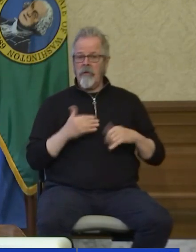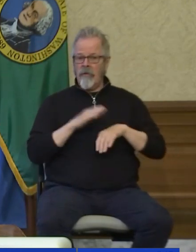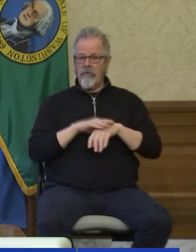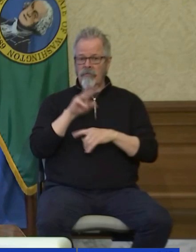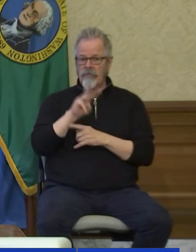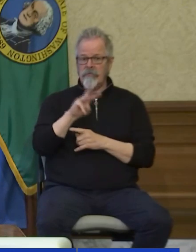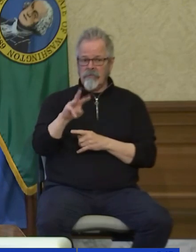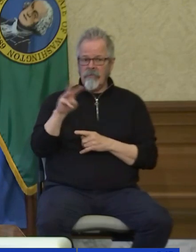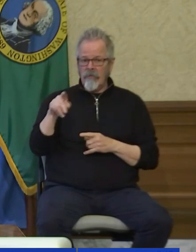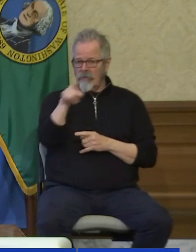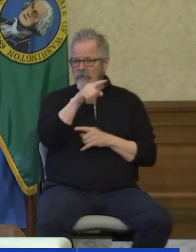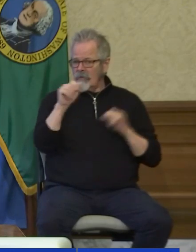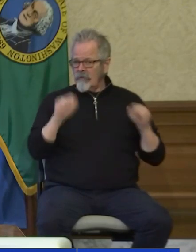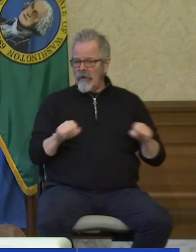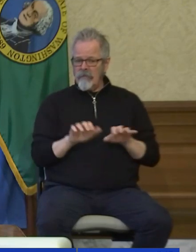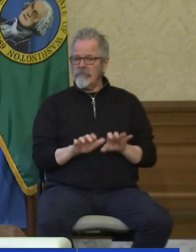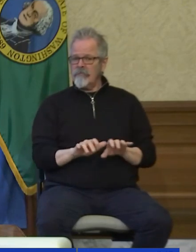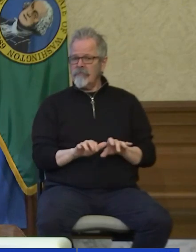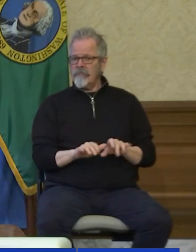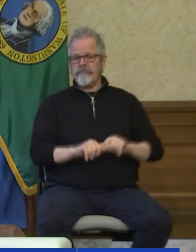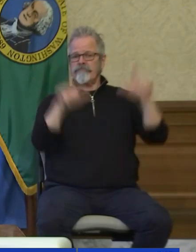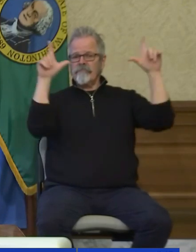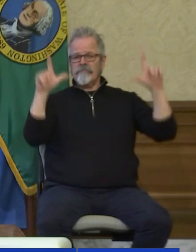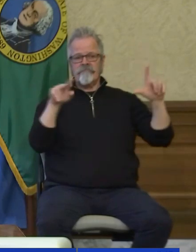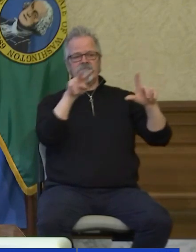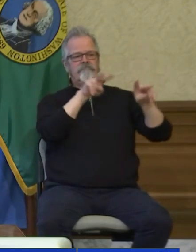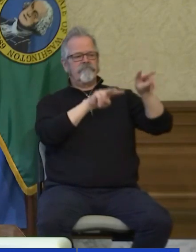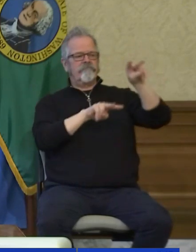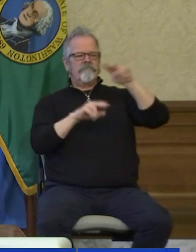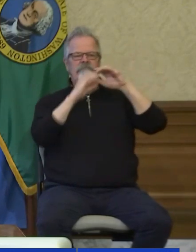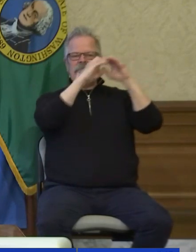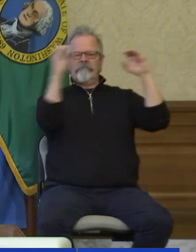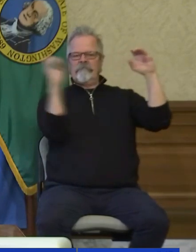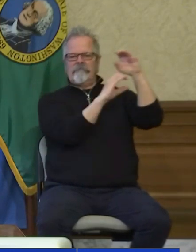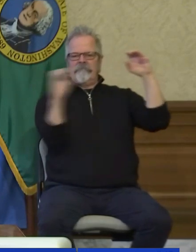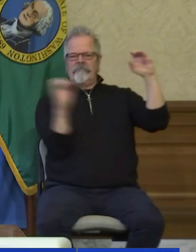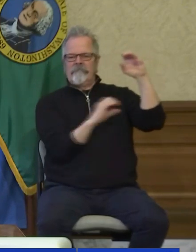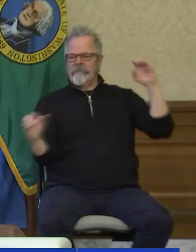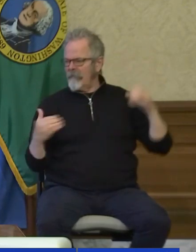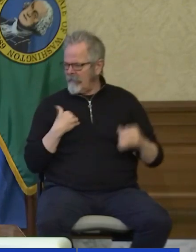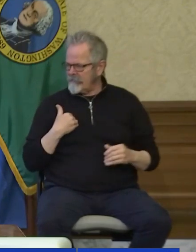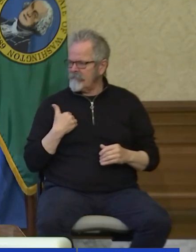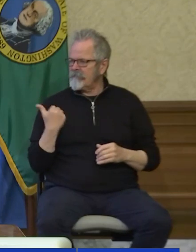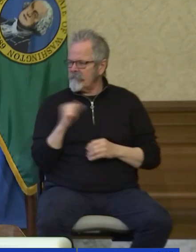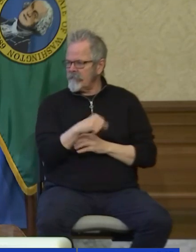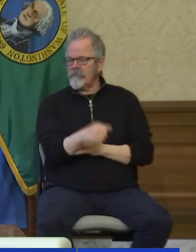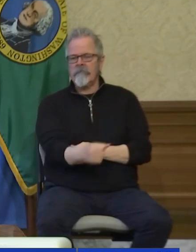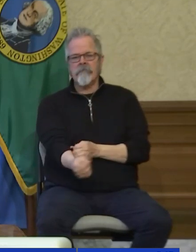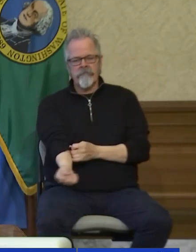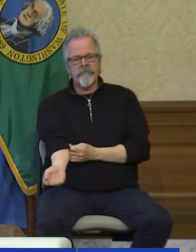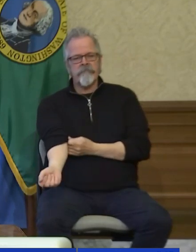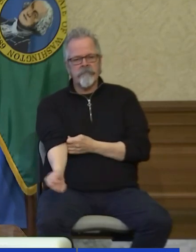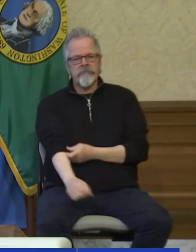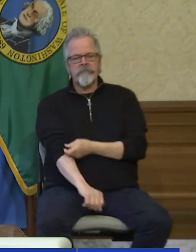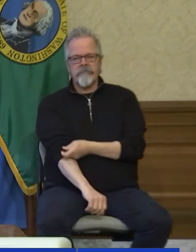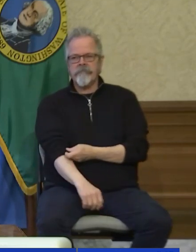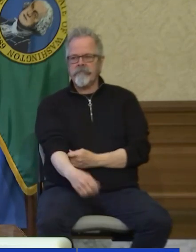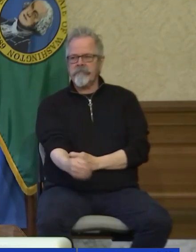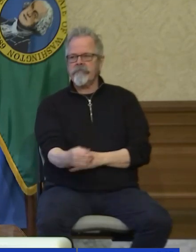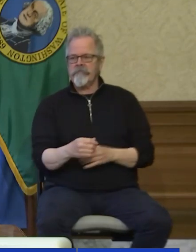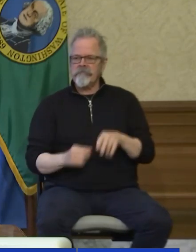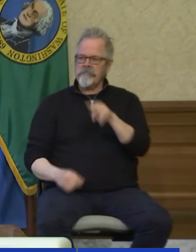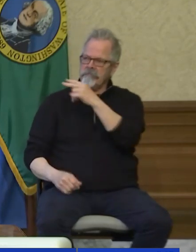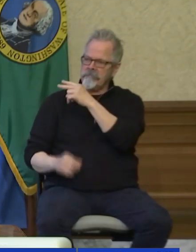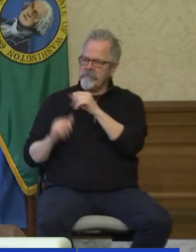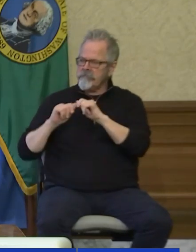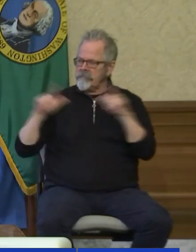Second thing we look at, and of course I'm looking at, if I can see this, if you can bring this closer, Sam, because, oh, here we go.